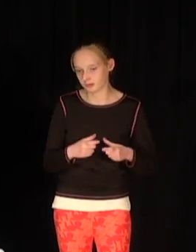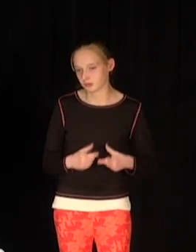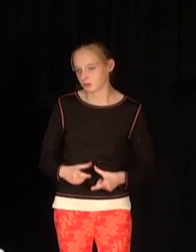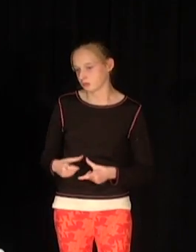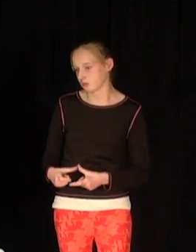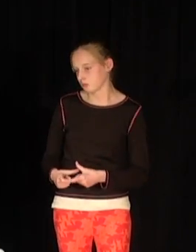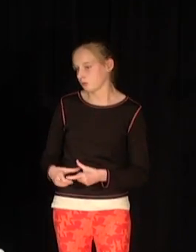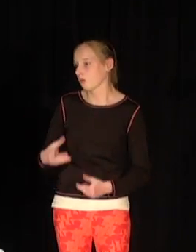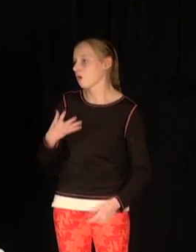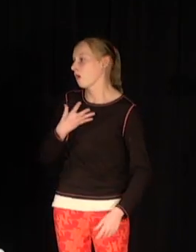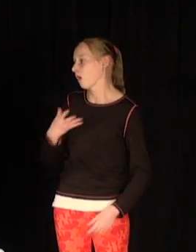4-piece.